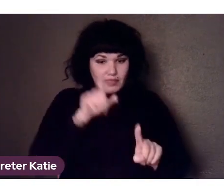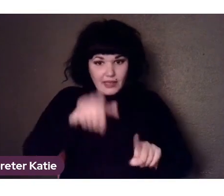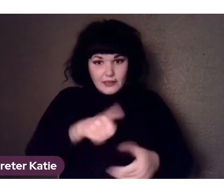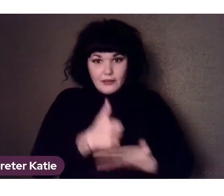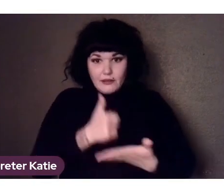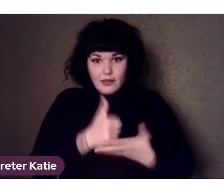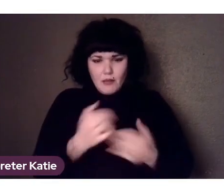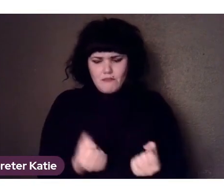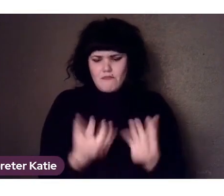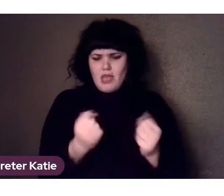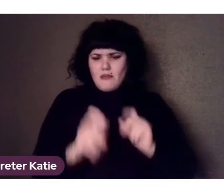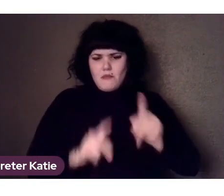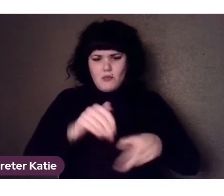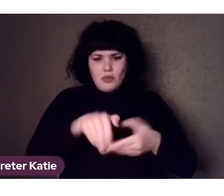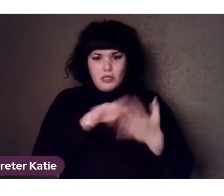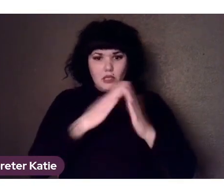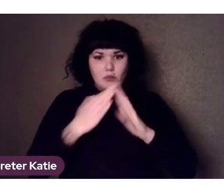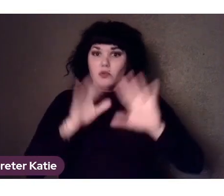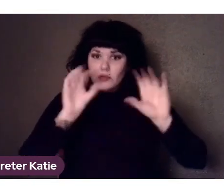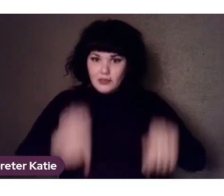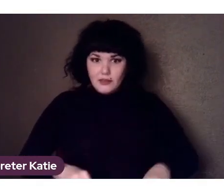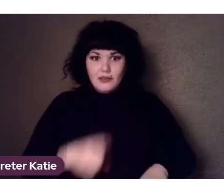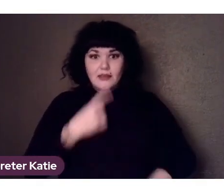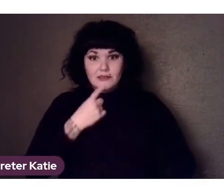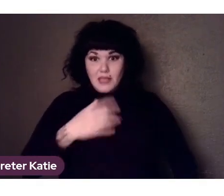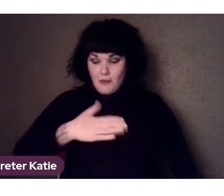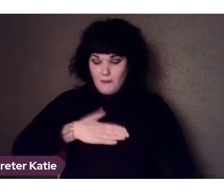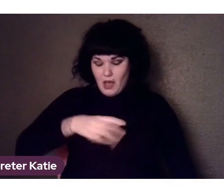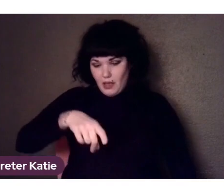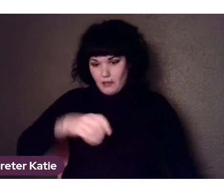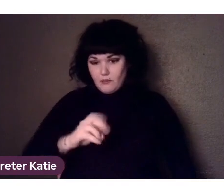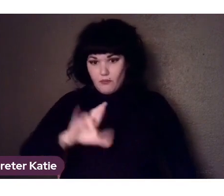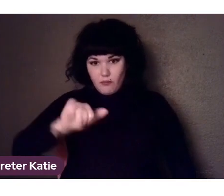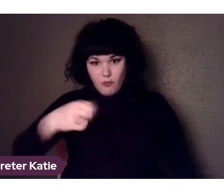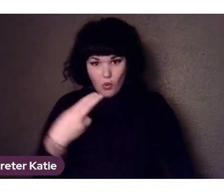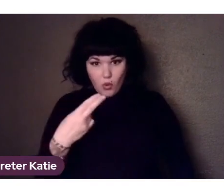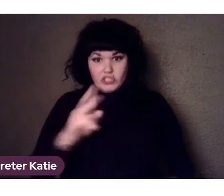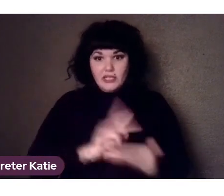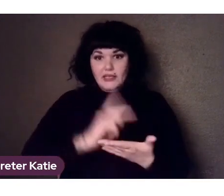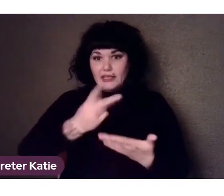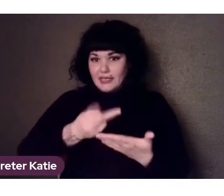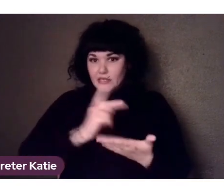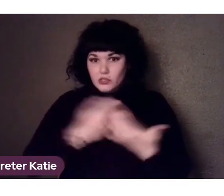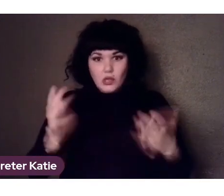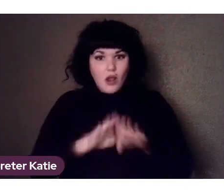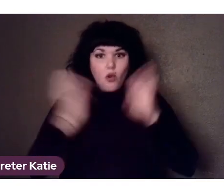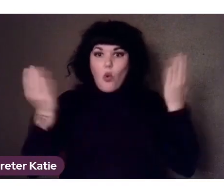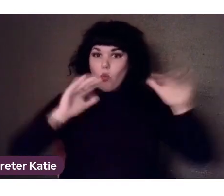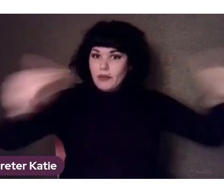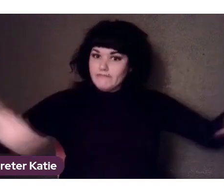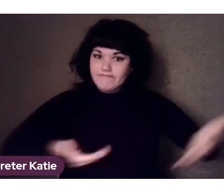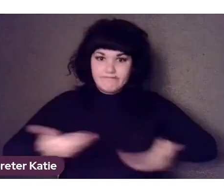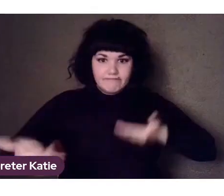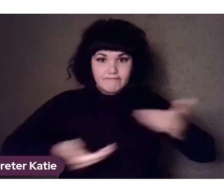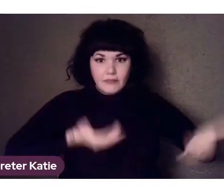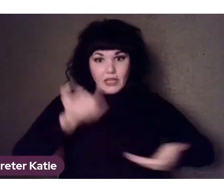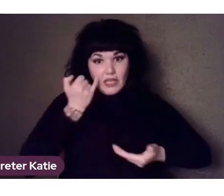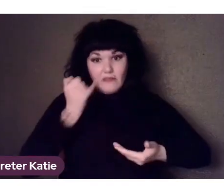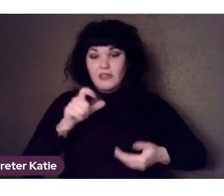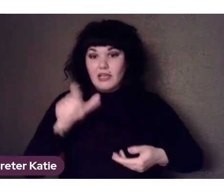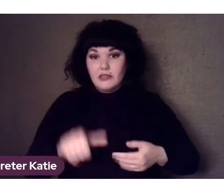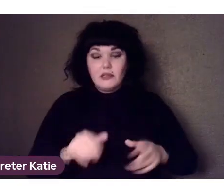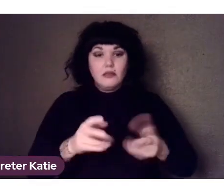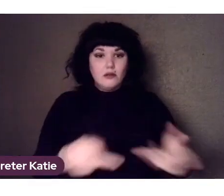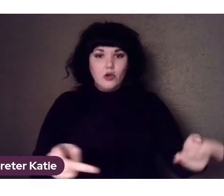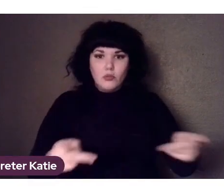attest to the fact that my porch and my kitchen are open to them if they need a place to decompress, bounce an